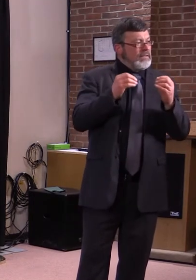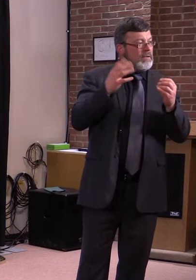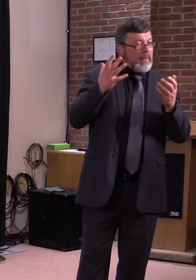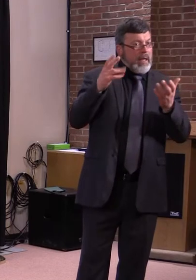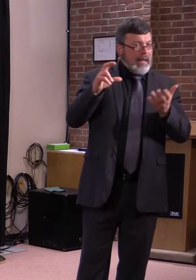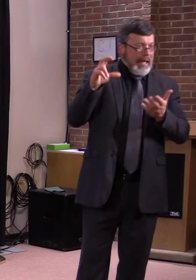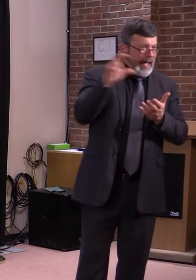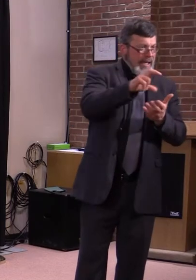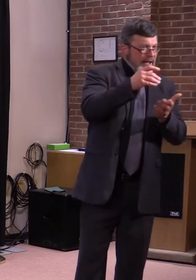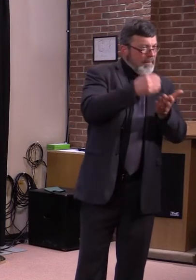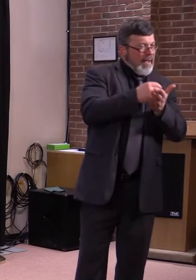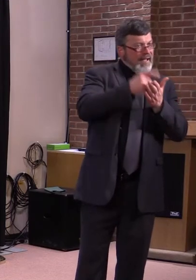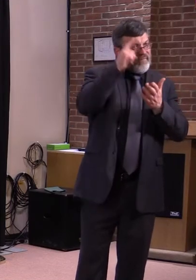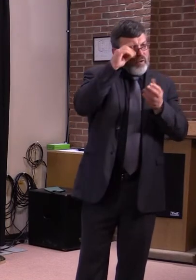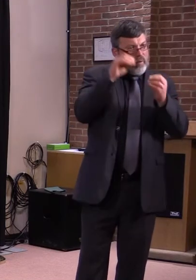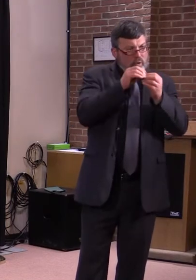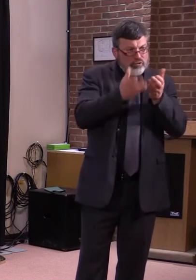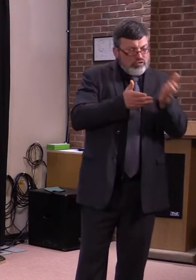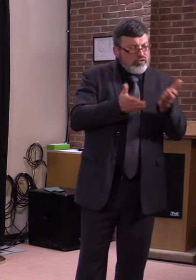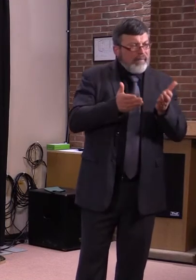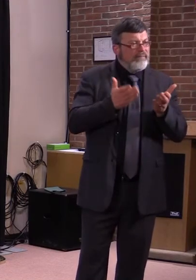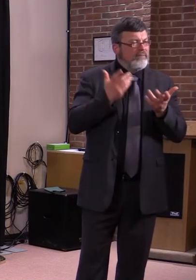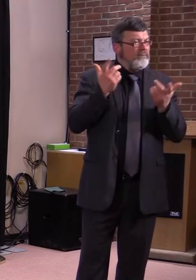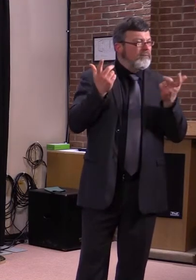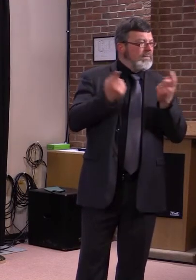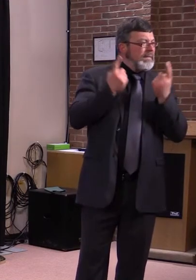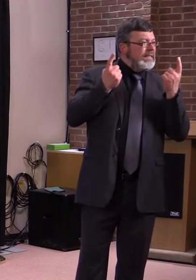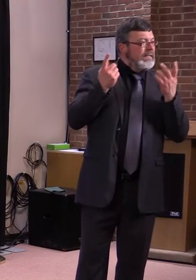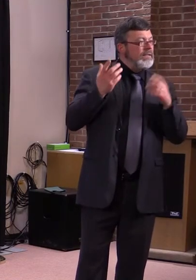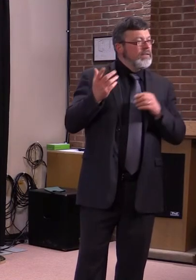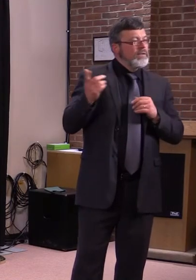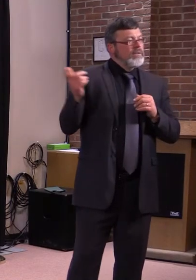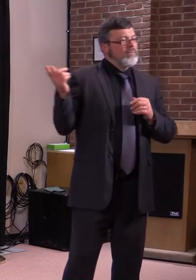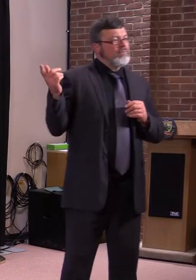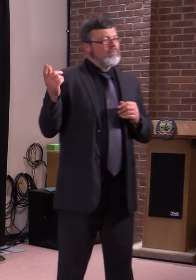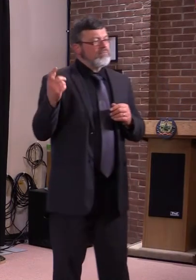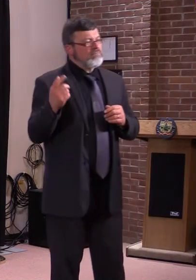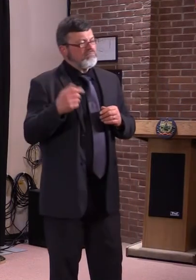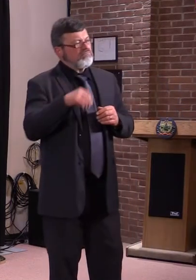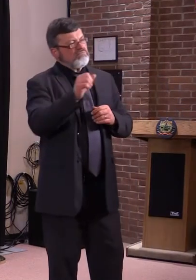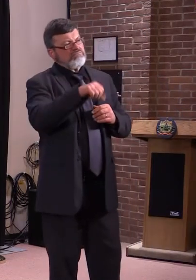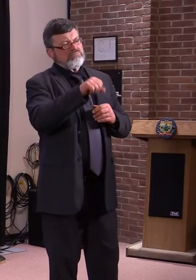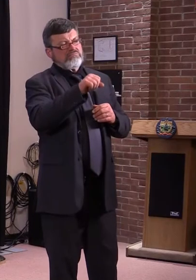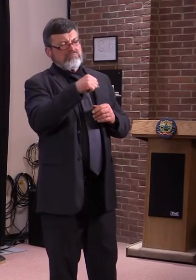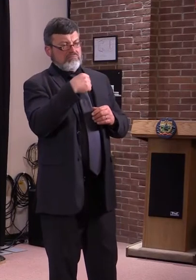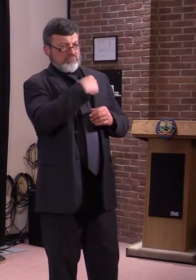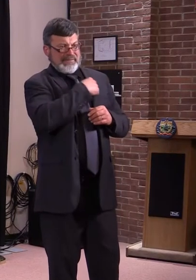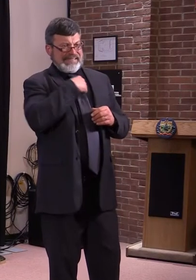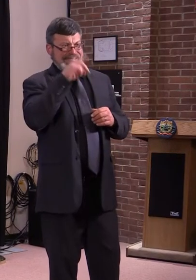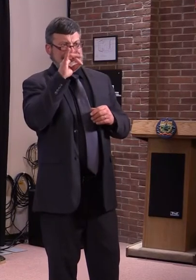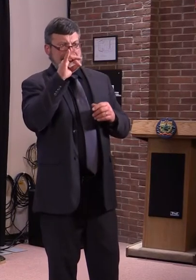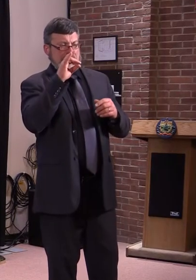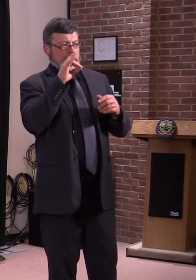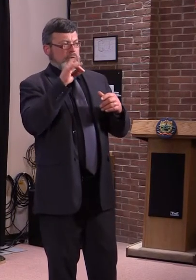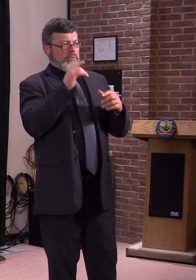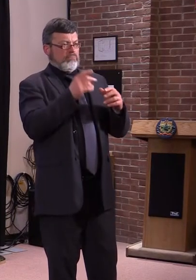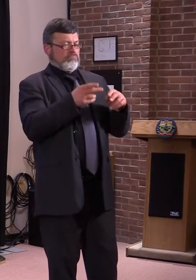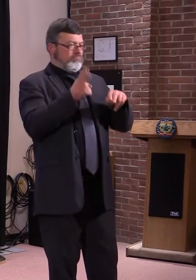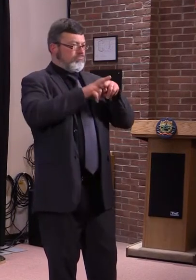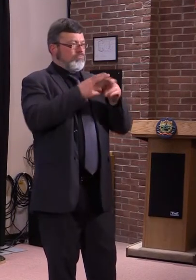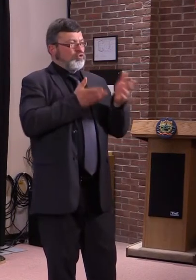that? I believe we have had ongoing mitigation measures in our correctional facilities, and will continue to do